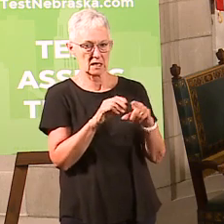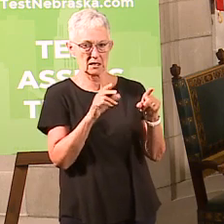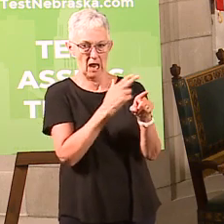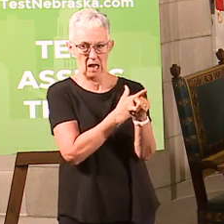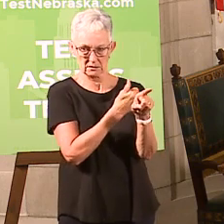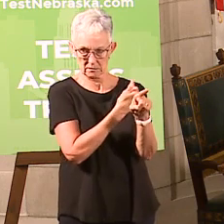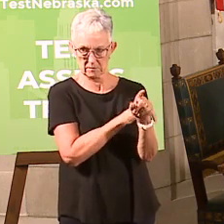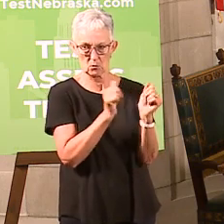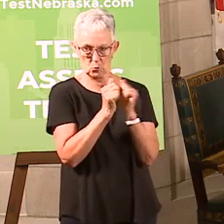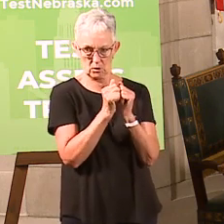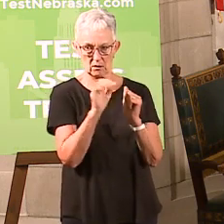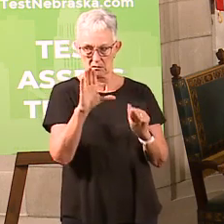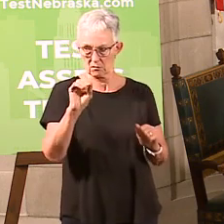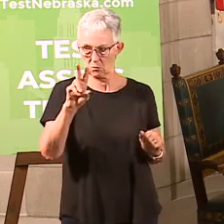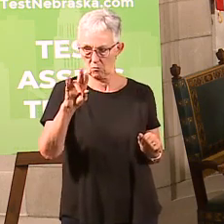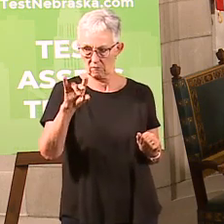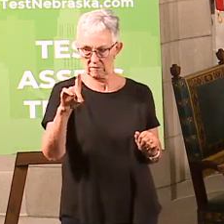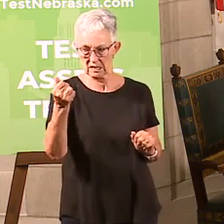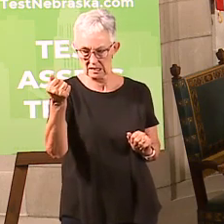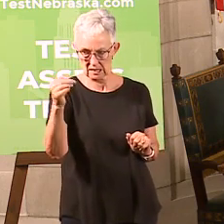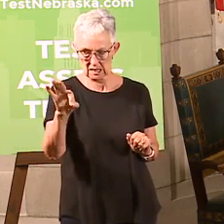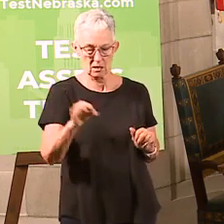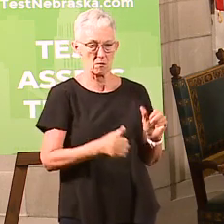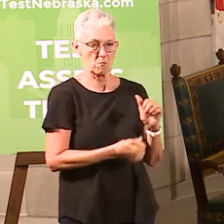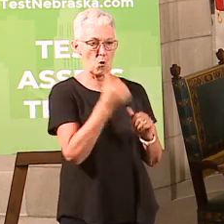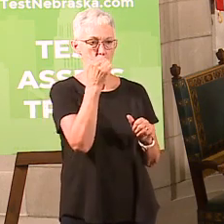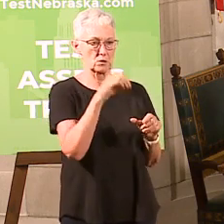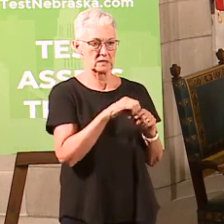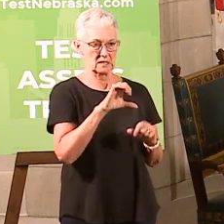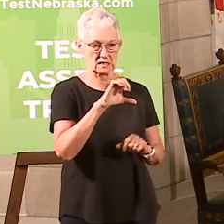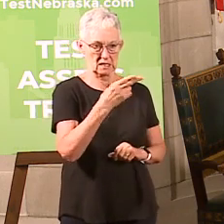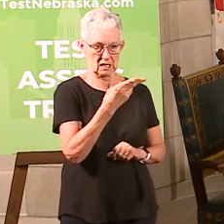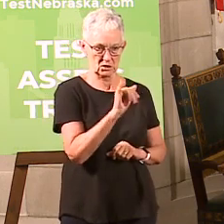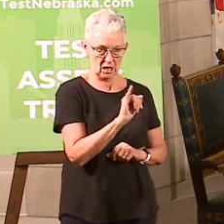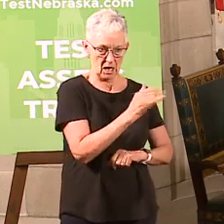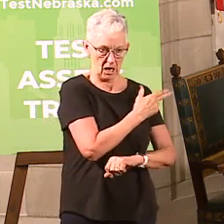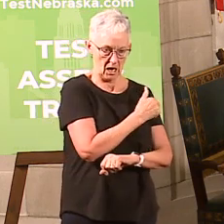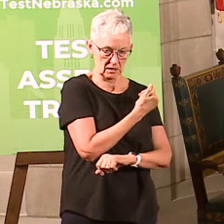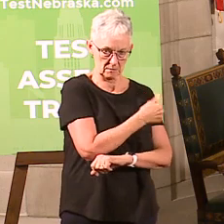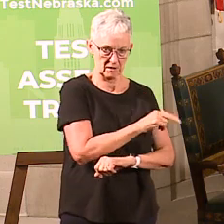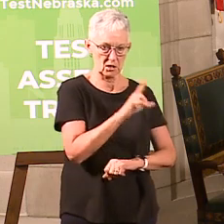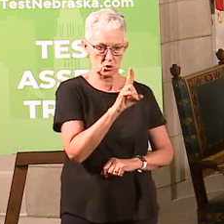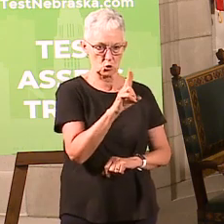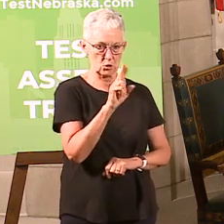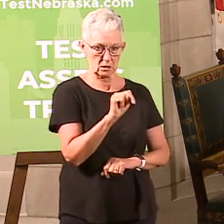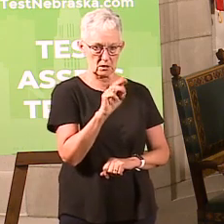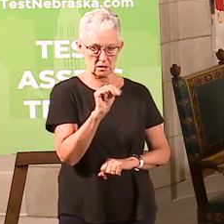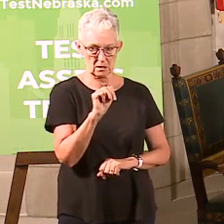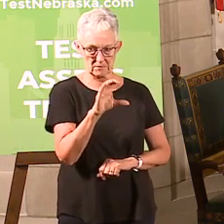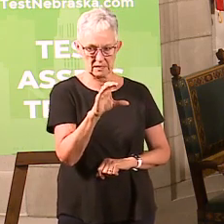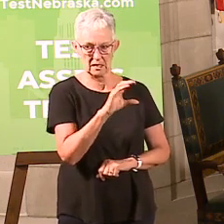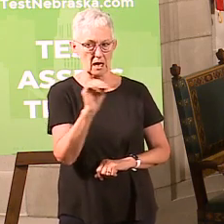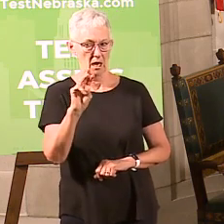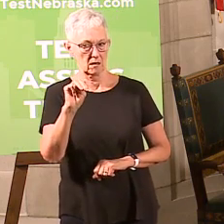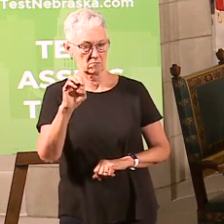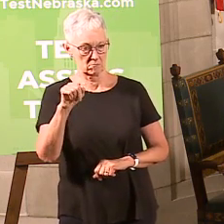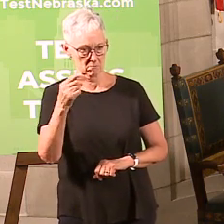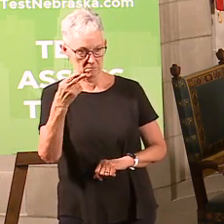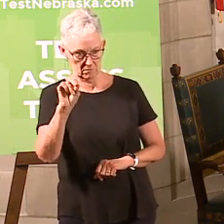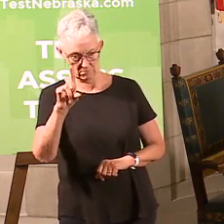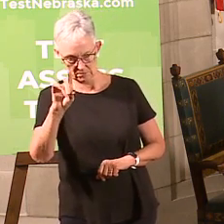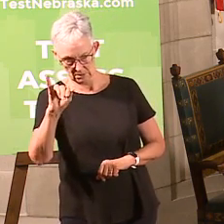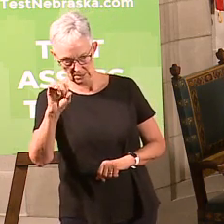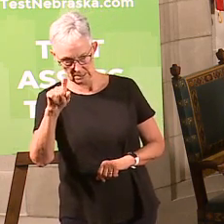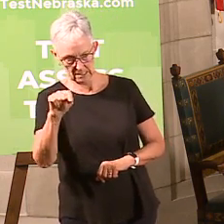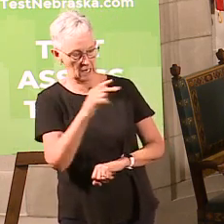hospitals mainly, CHI hospitals, UNMC, and Methodist hospitals, and